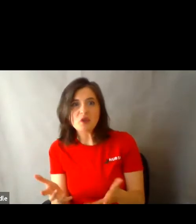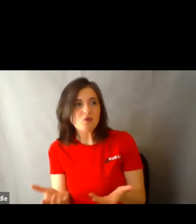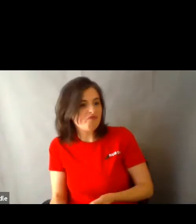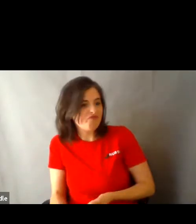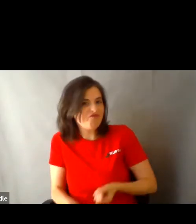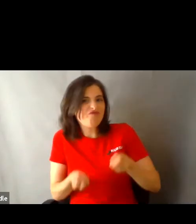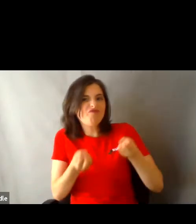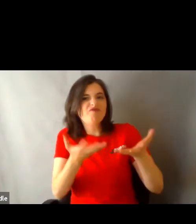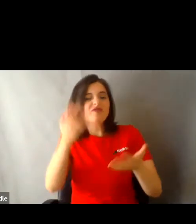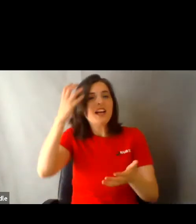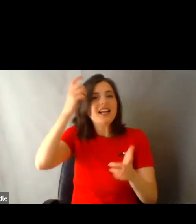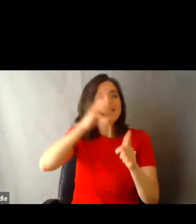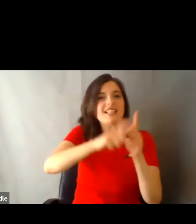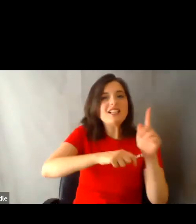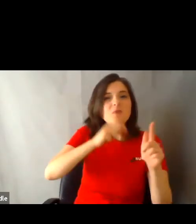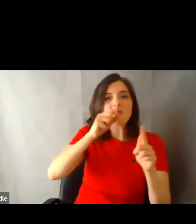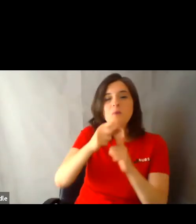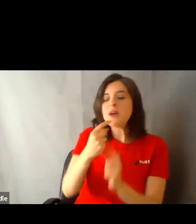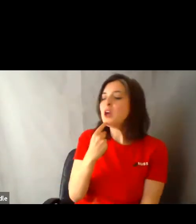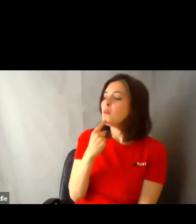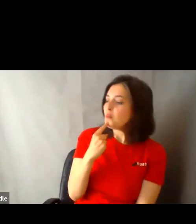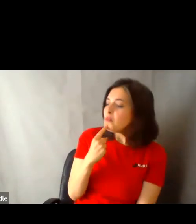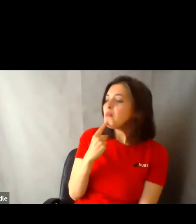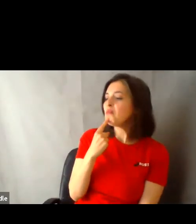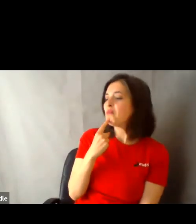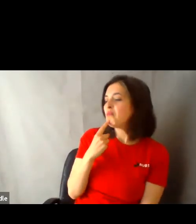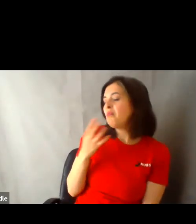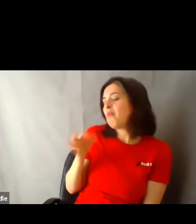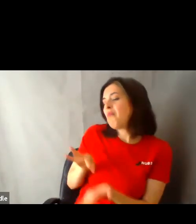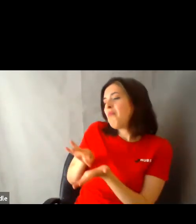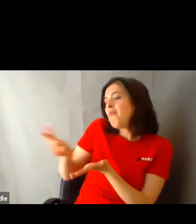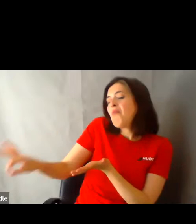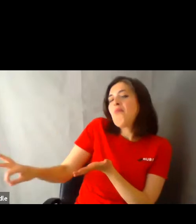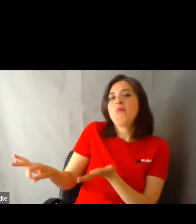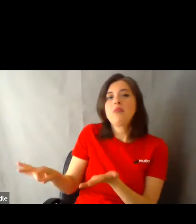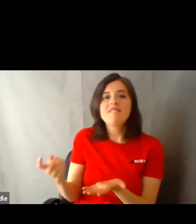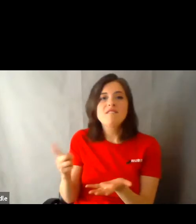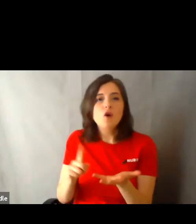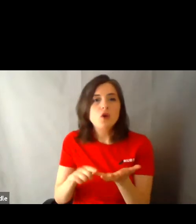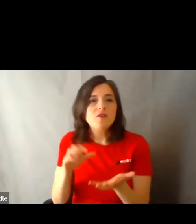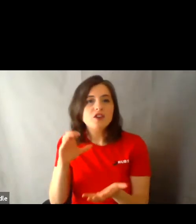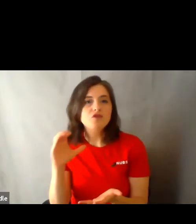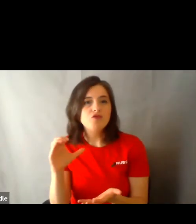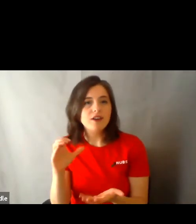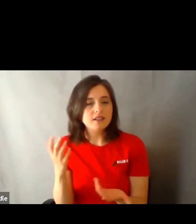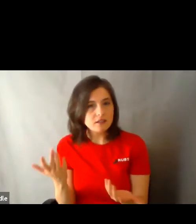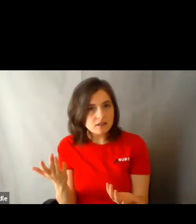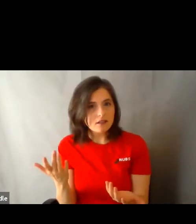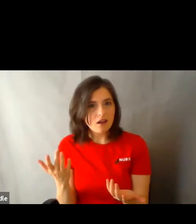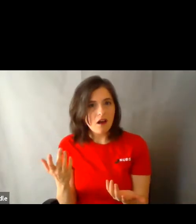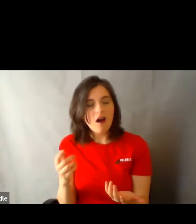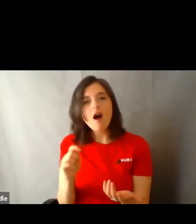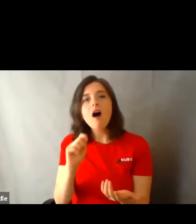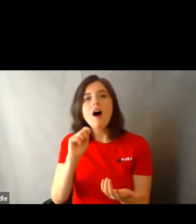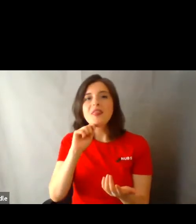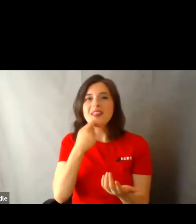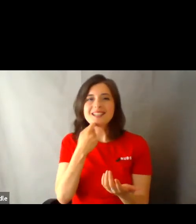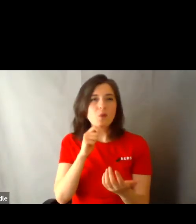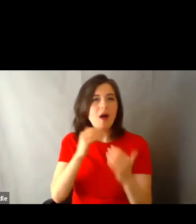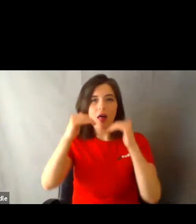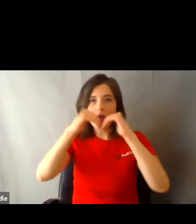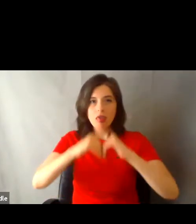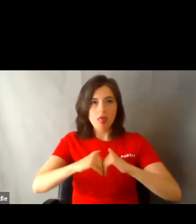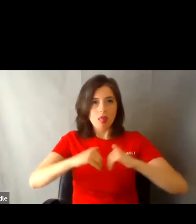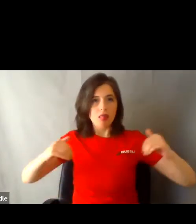of the DWP and universal credit. And this is going to create a huge schism. So we